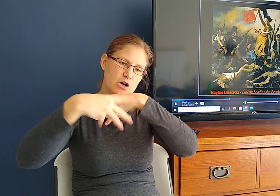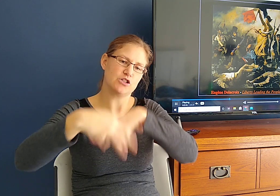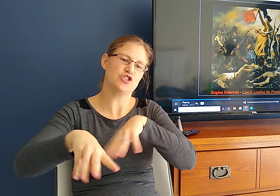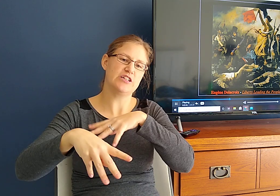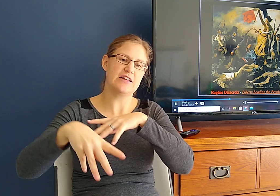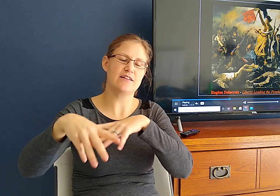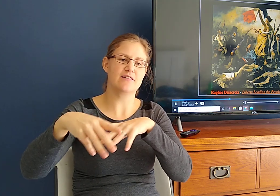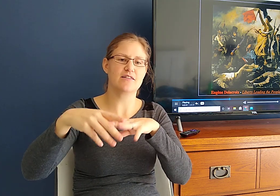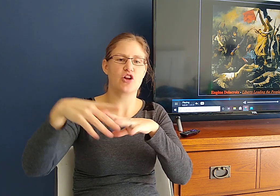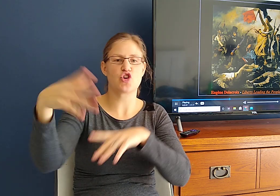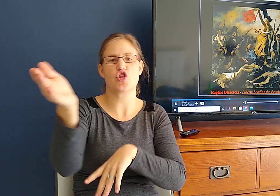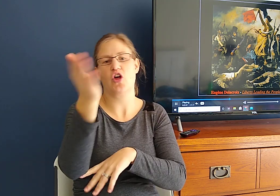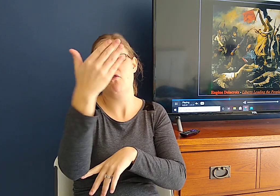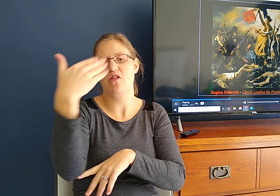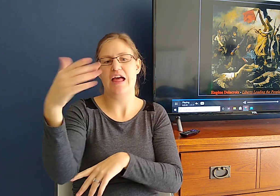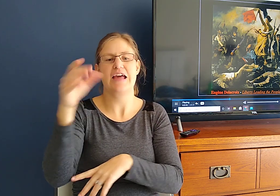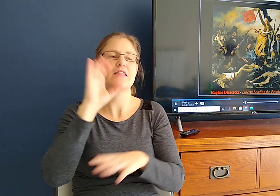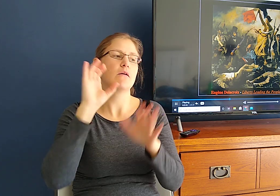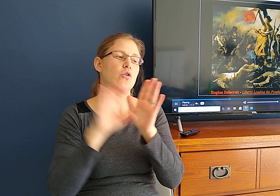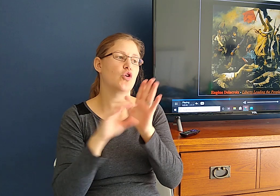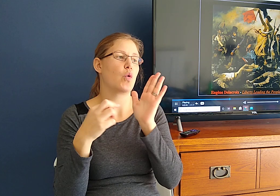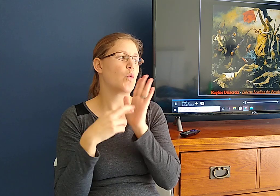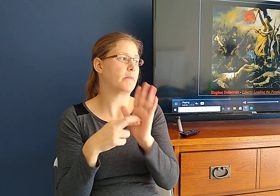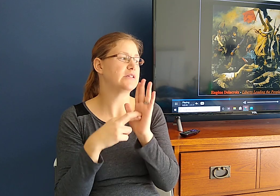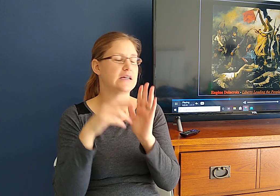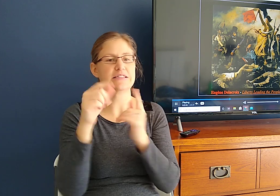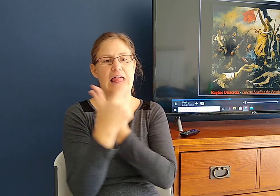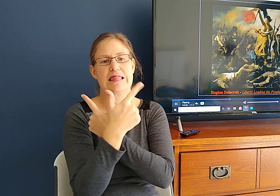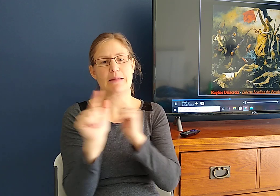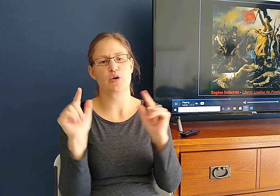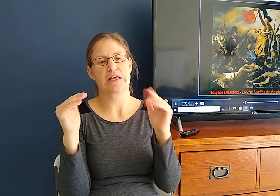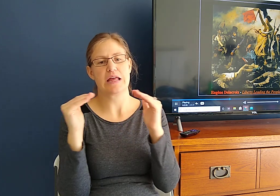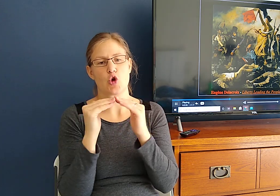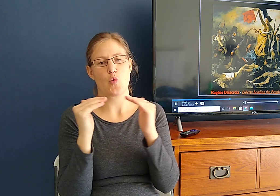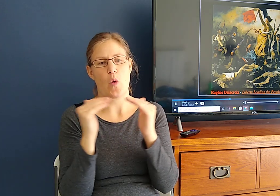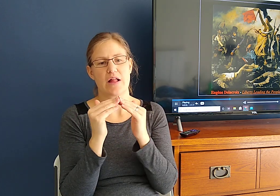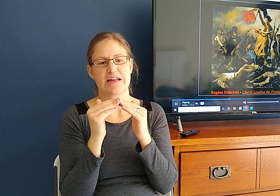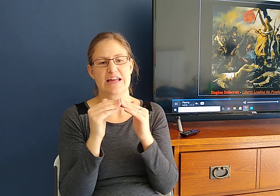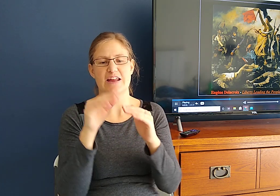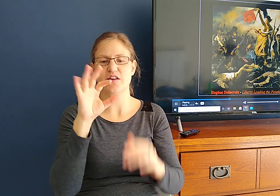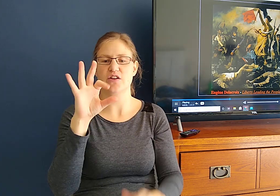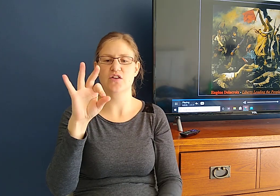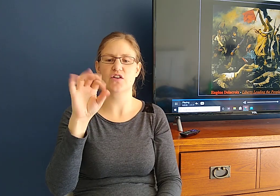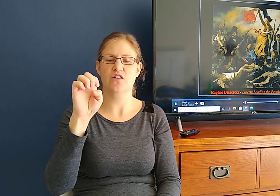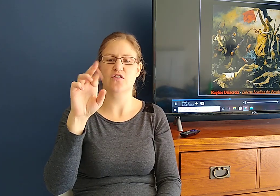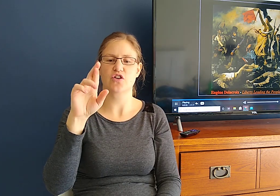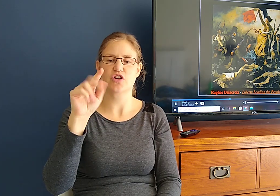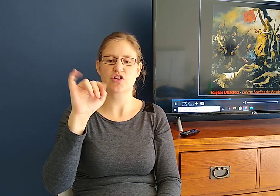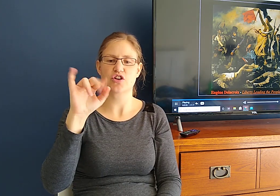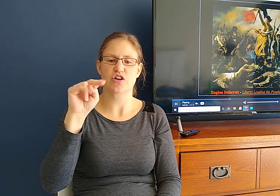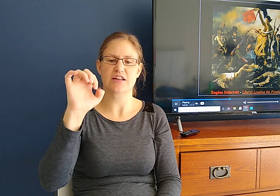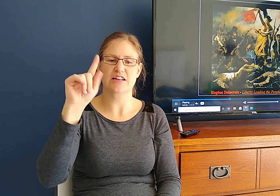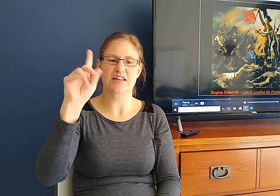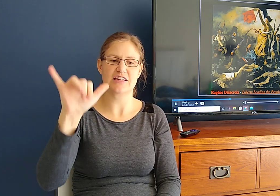tricolor. The image represents liberty, equality, and fraternity. Although Delacroix was inspired